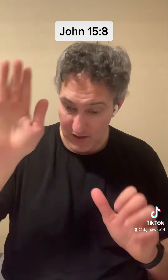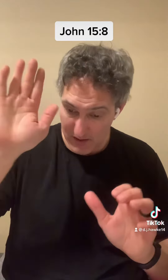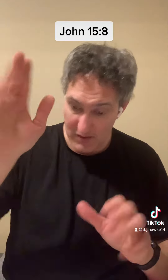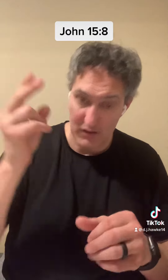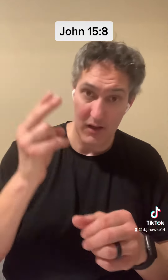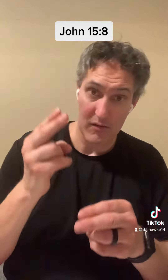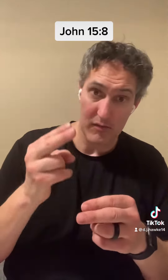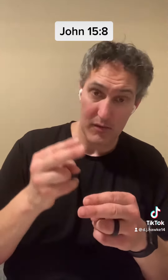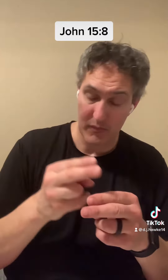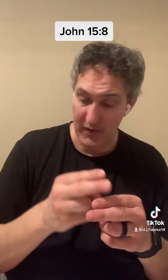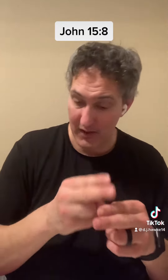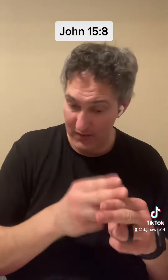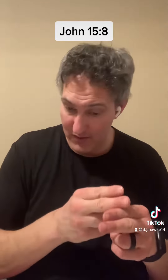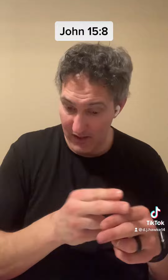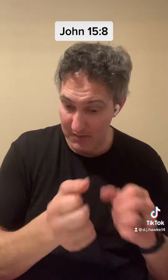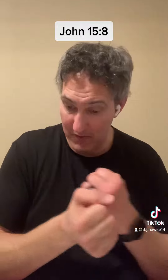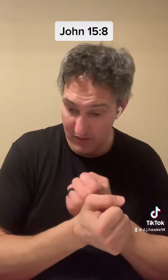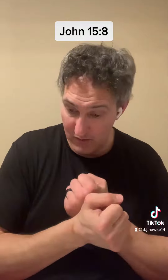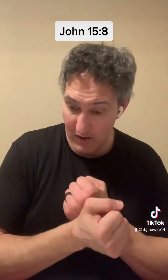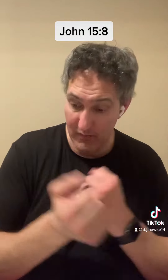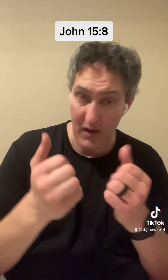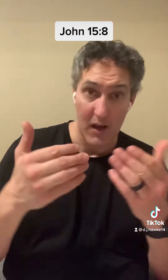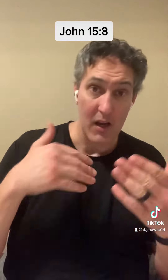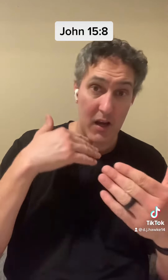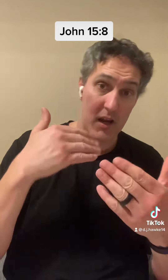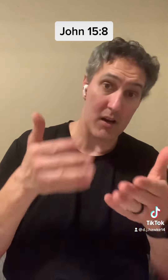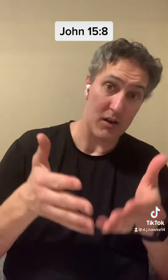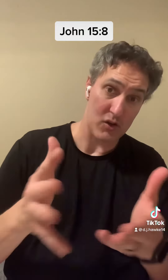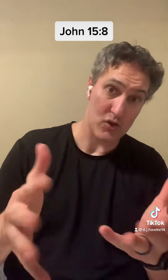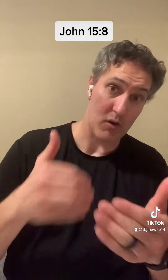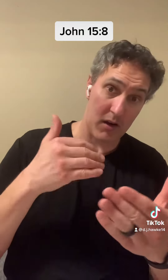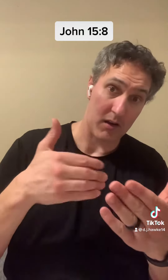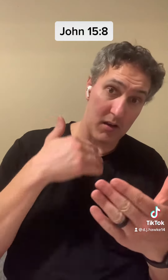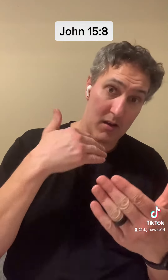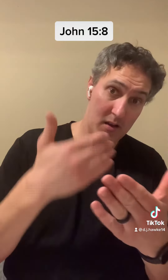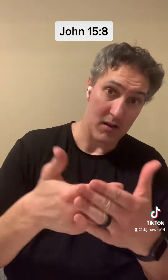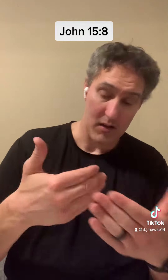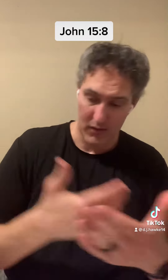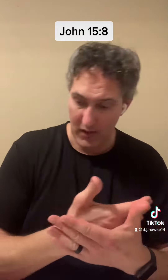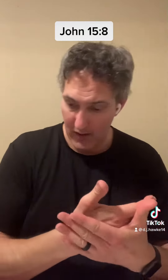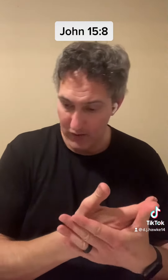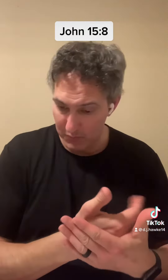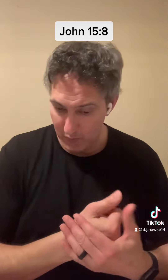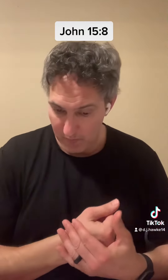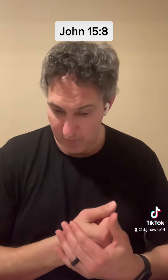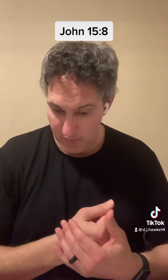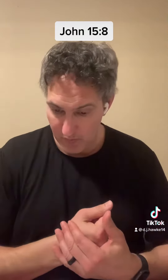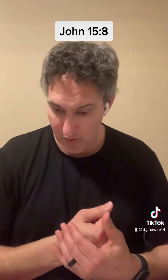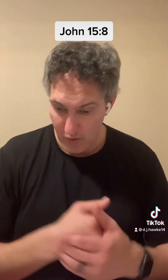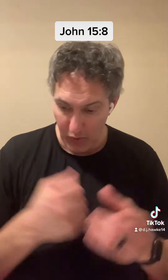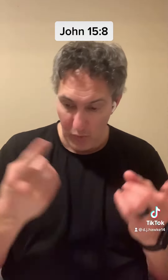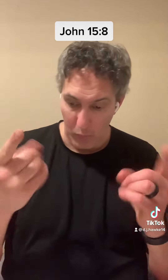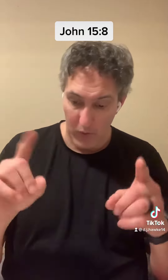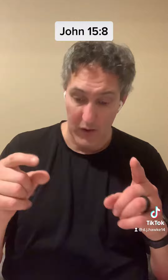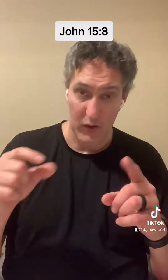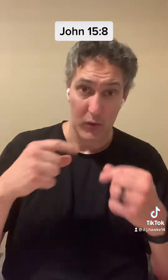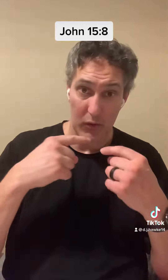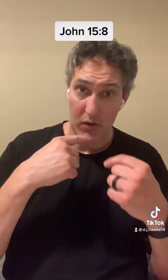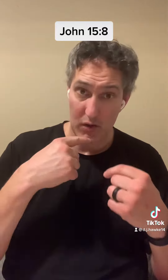his love, in his name, in his love, and sharing the gospel. Whether you